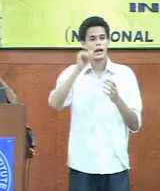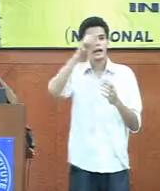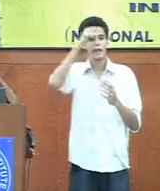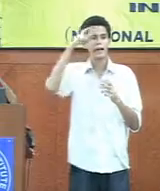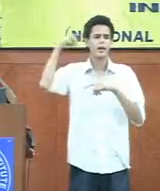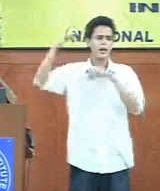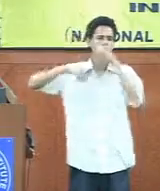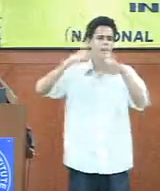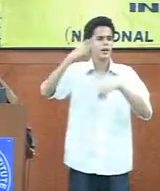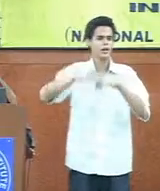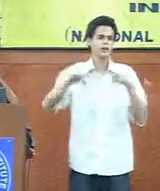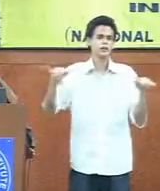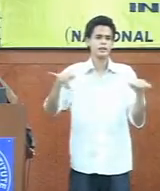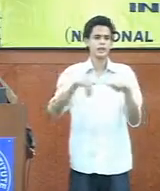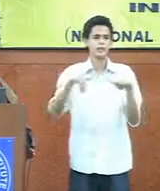Indian Succession Act,